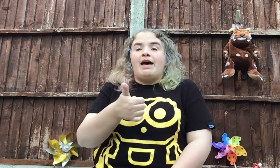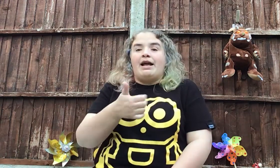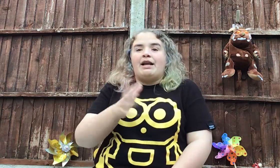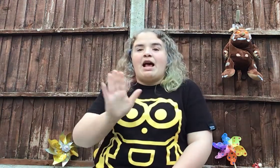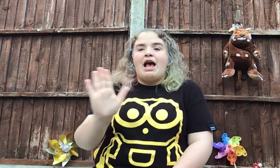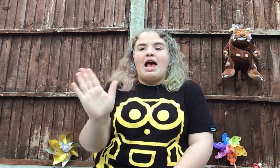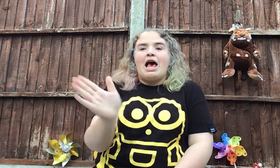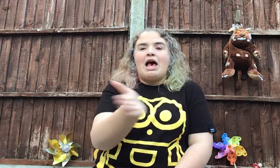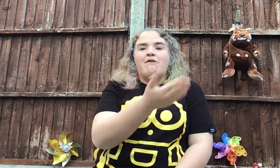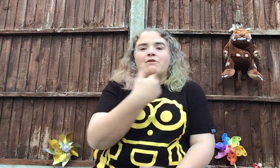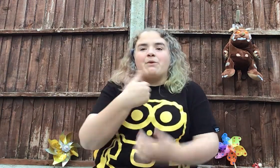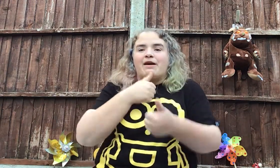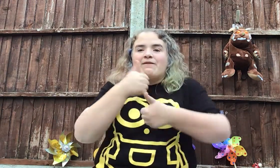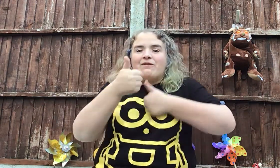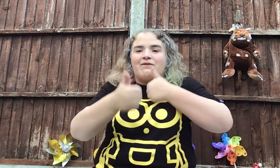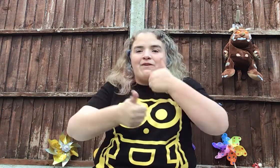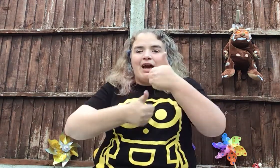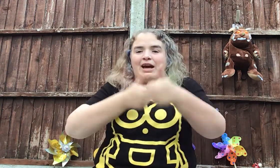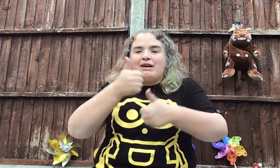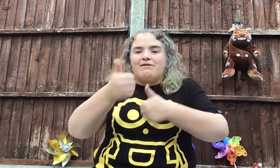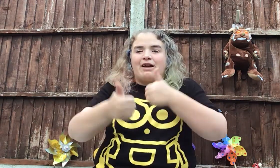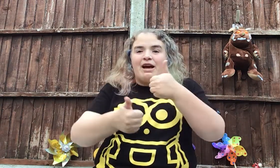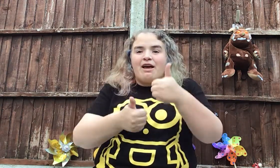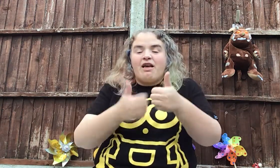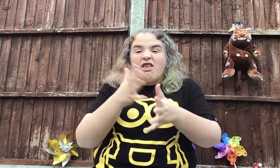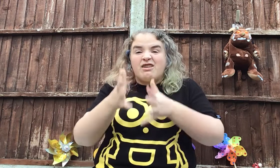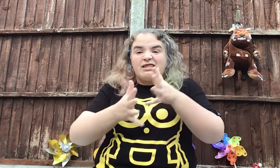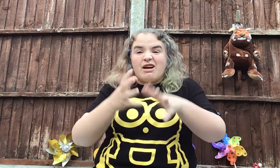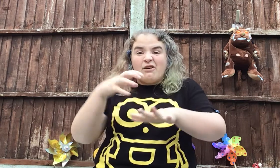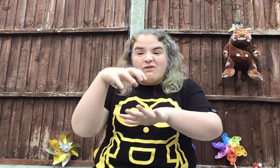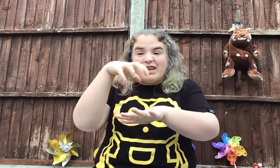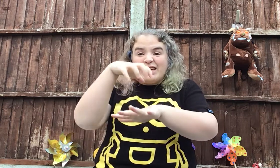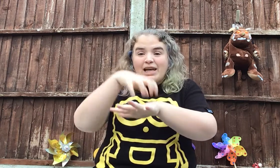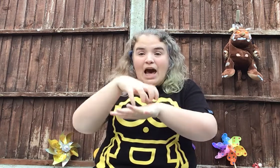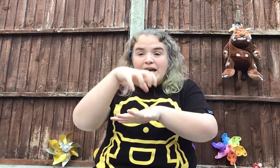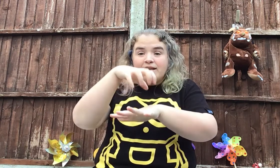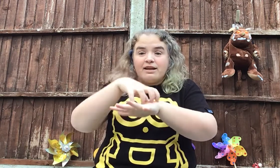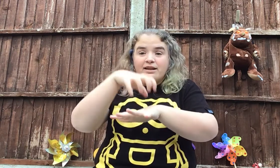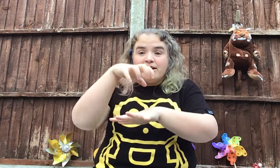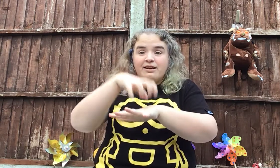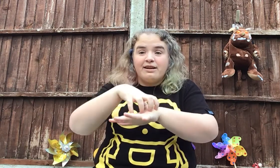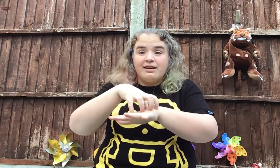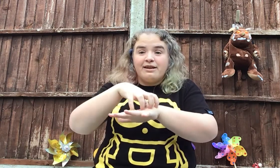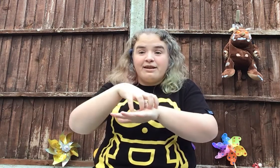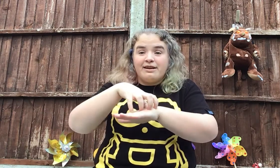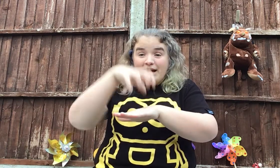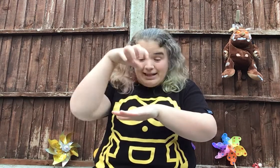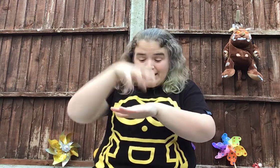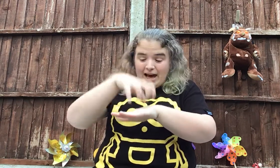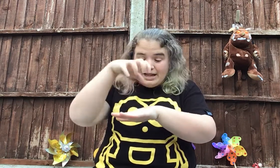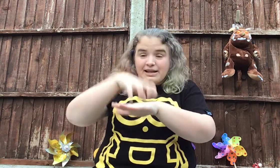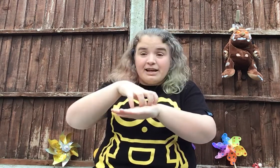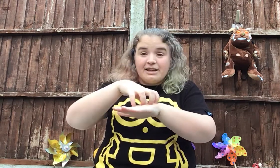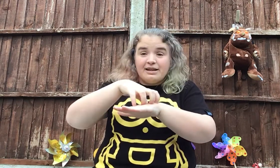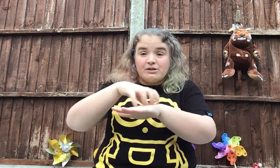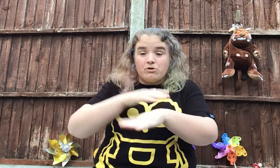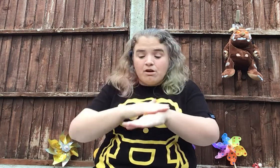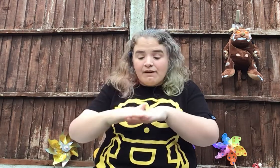Then everyone's favourite, the sign for cake. Cake. So nice